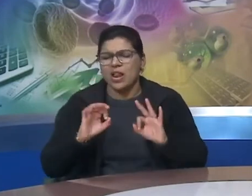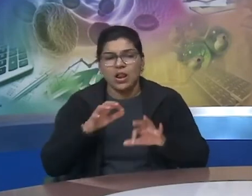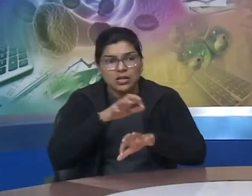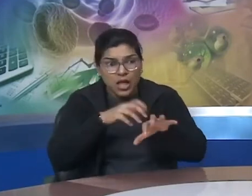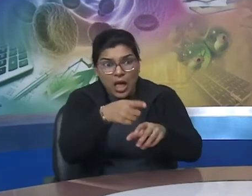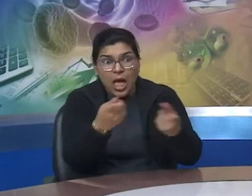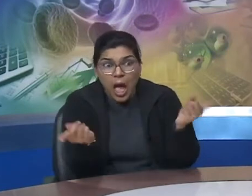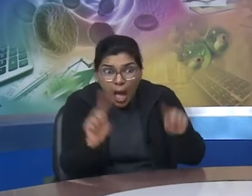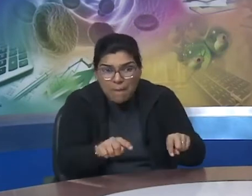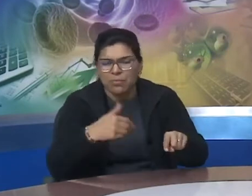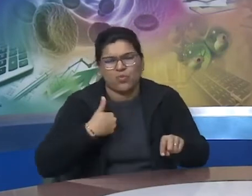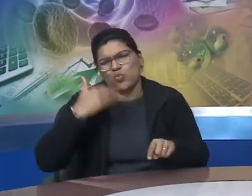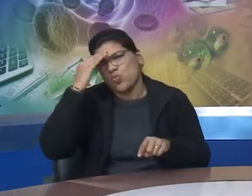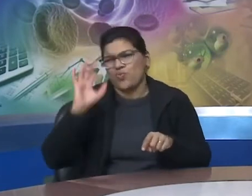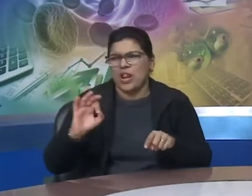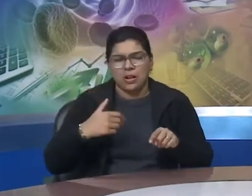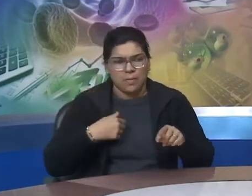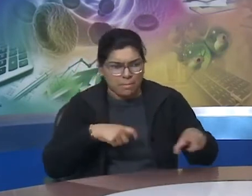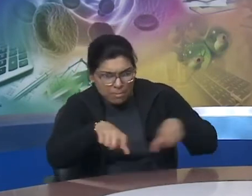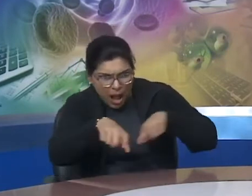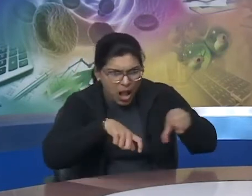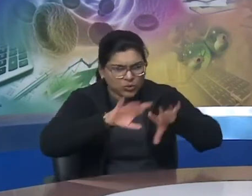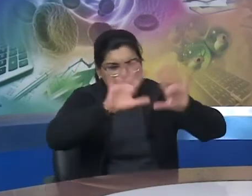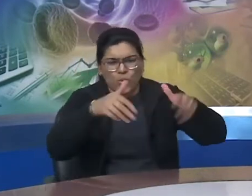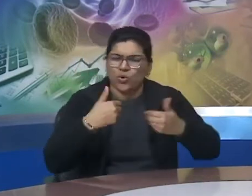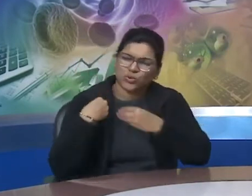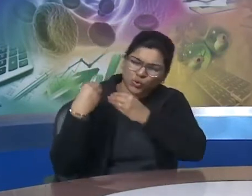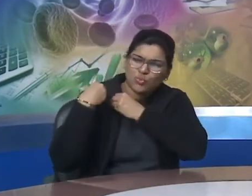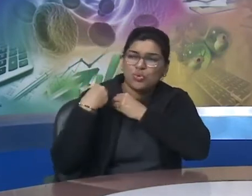it's uncalled for and